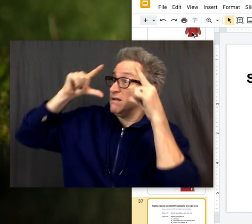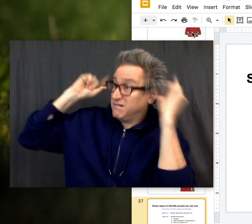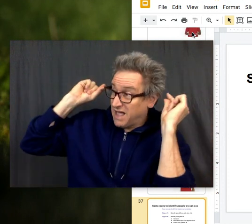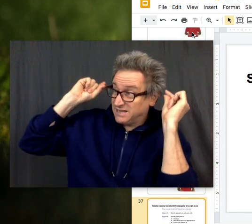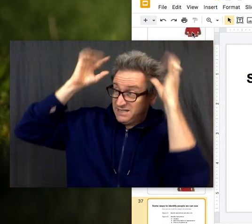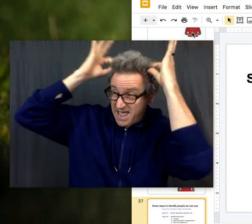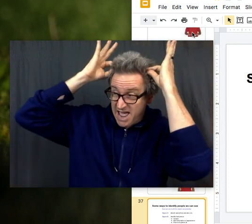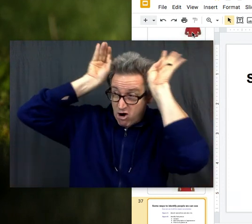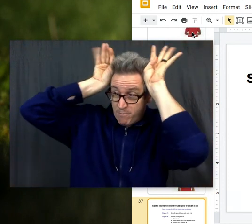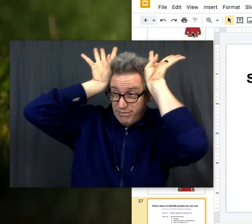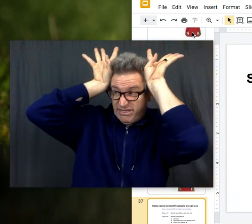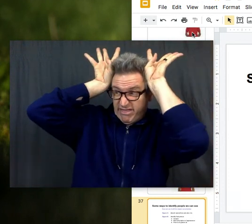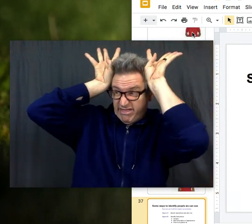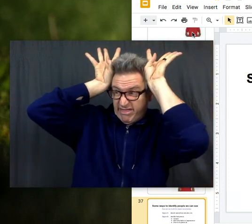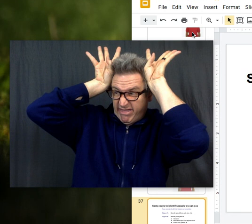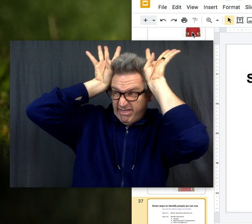Man, glasses, hair,